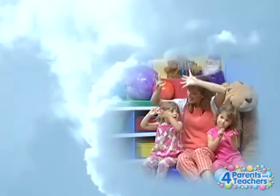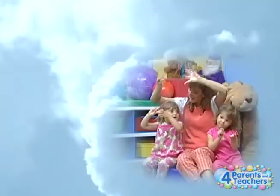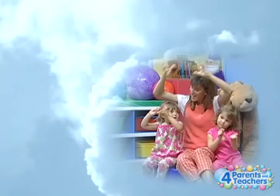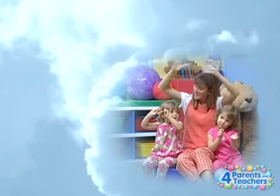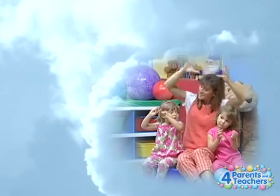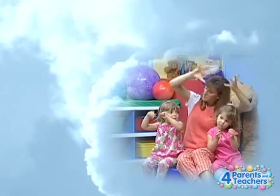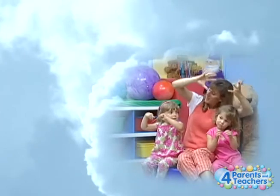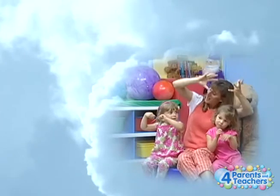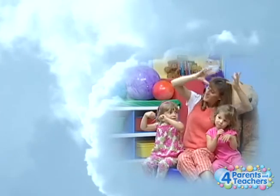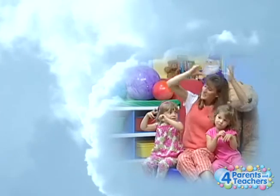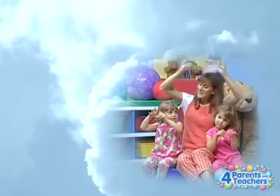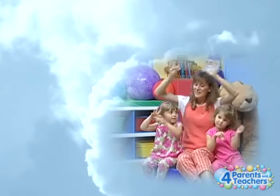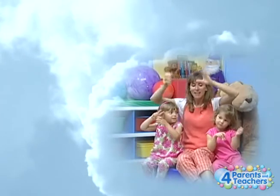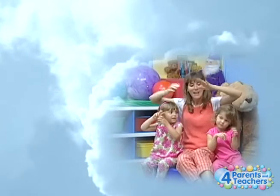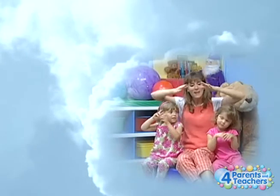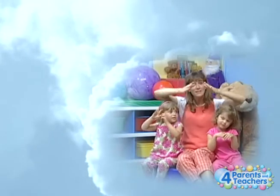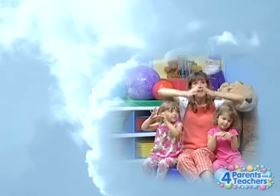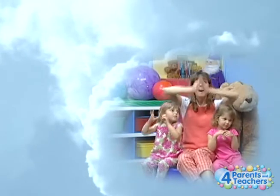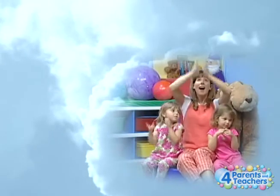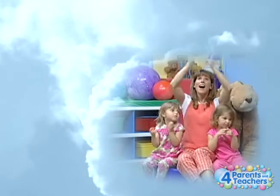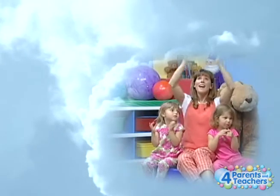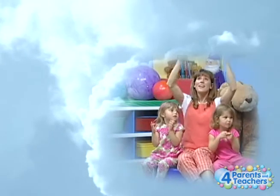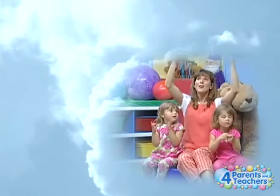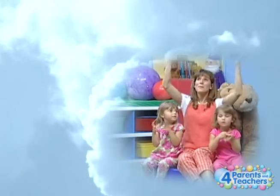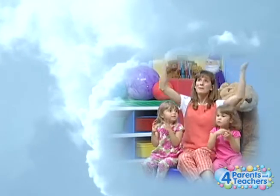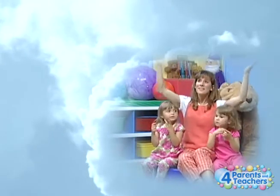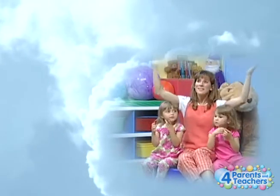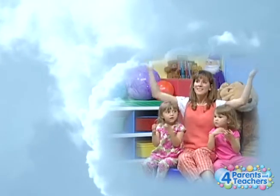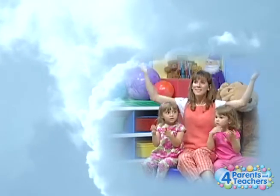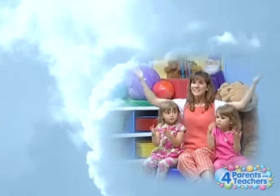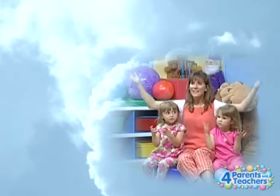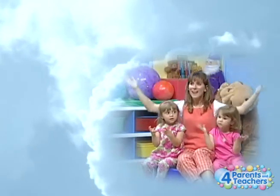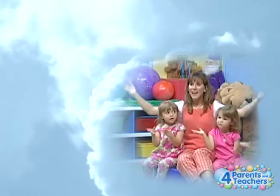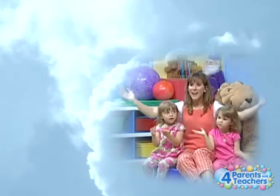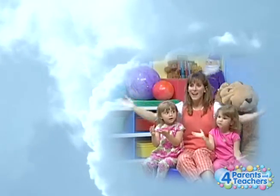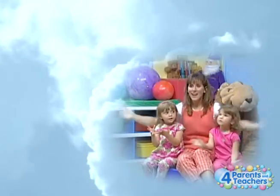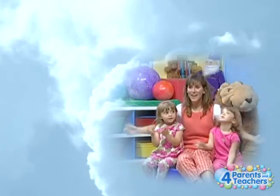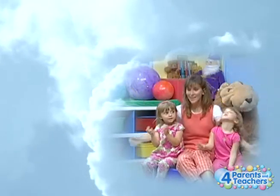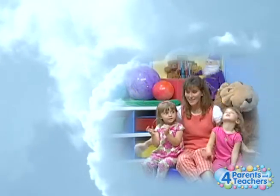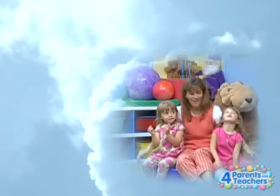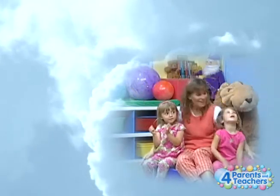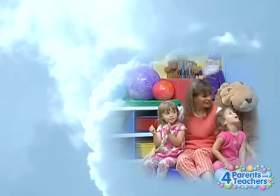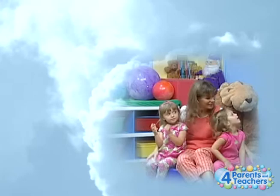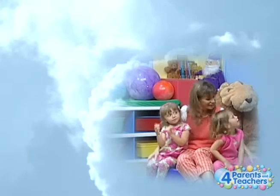clouds, puffy clouds high up in the sky rainbows up